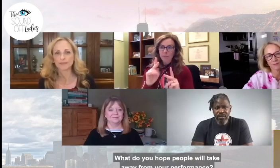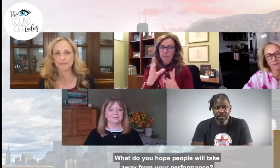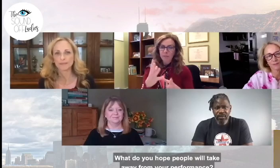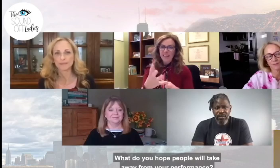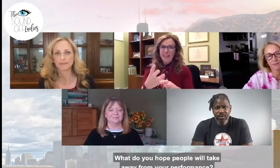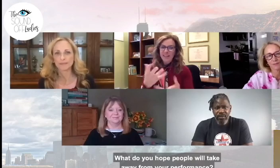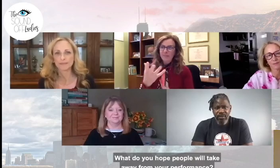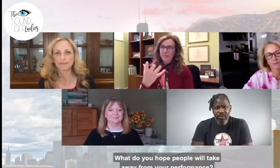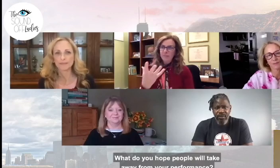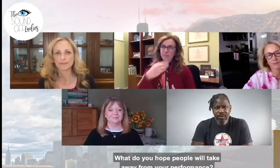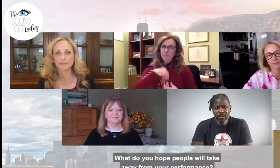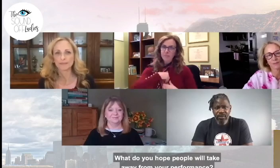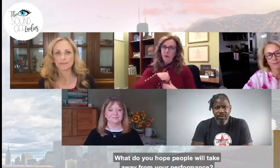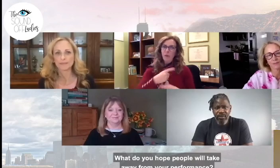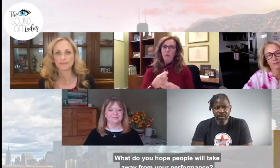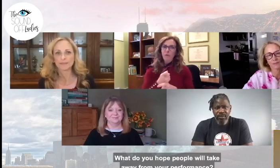Do you hope people will,